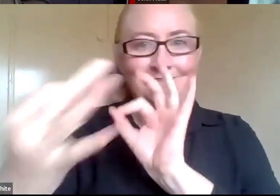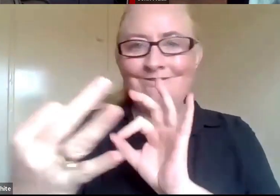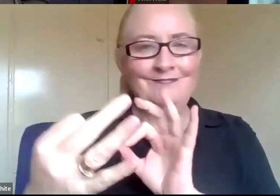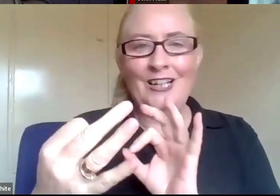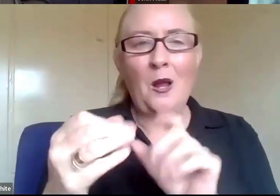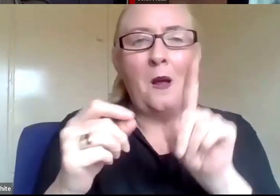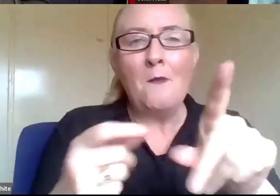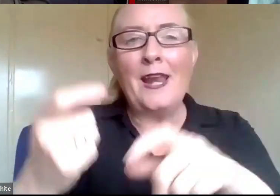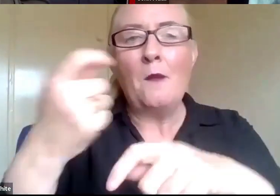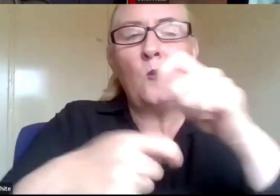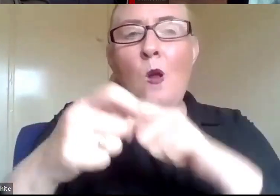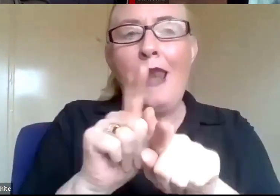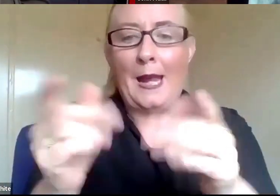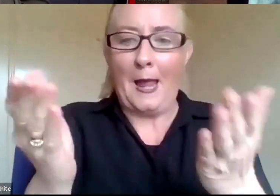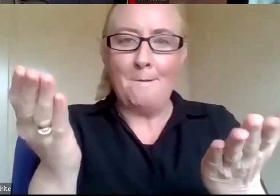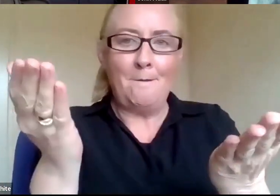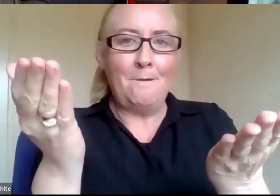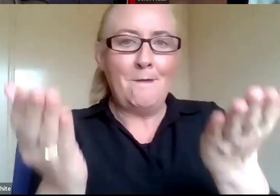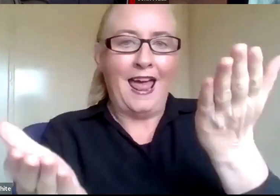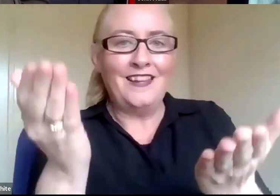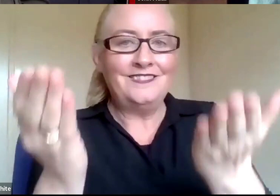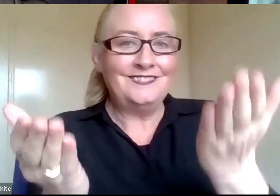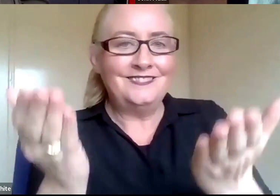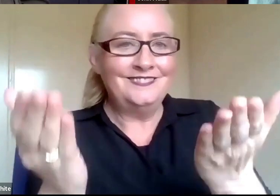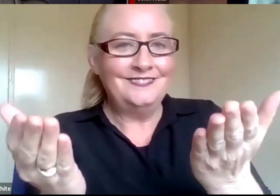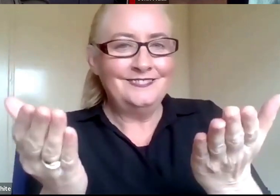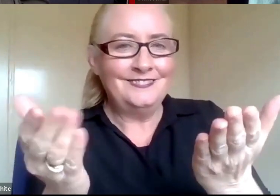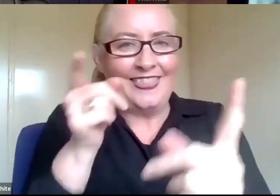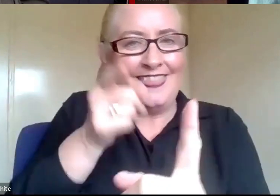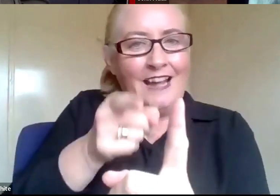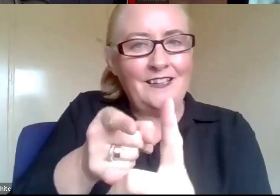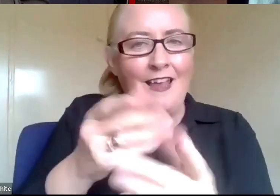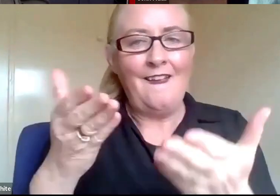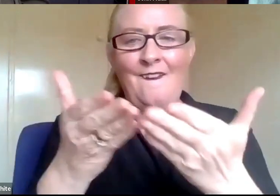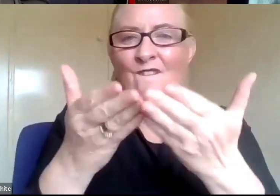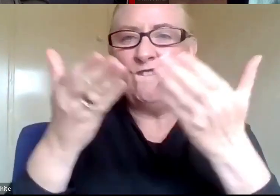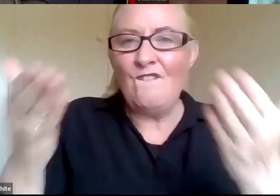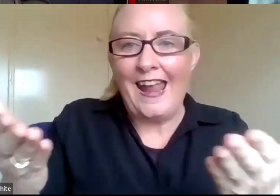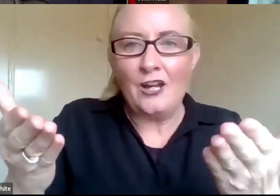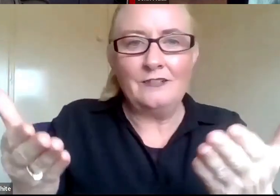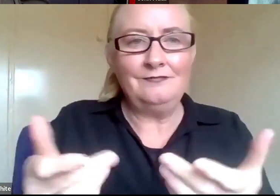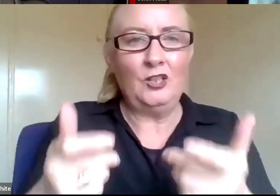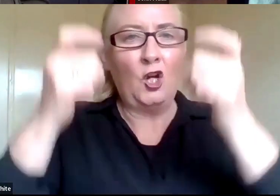or justice. You can be quite demanding as a leader.